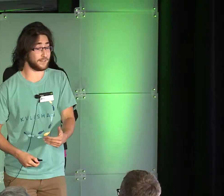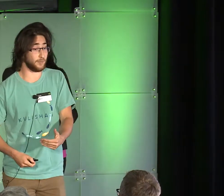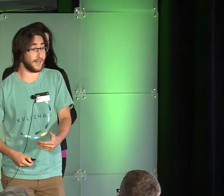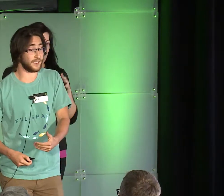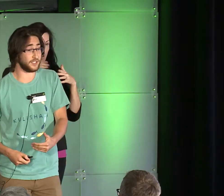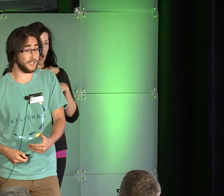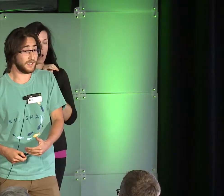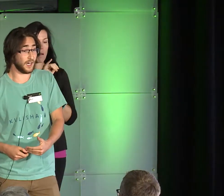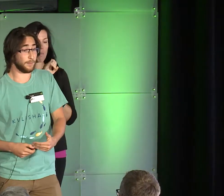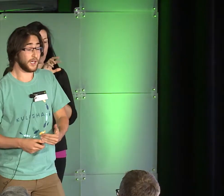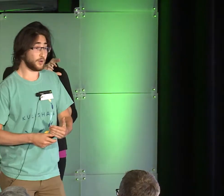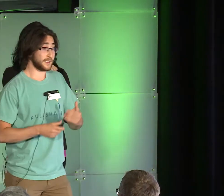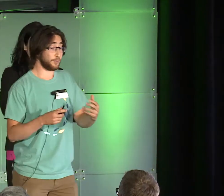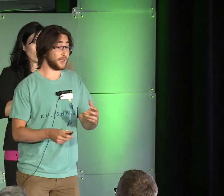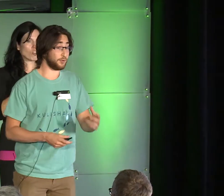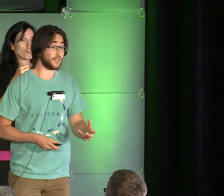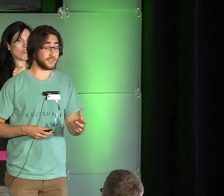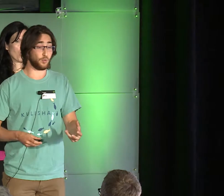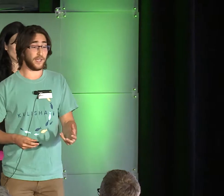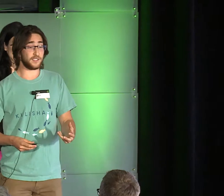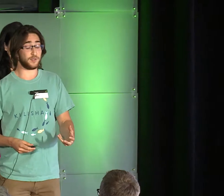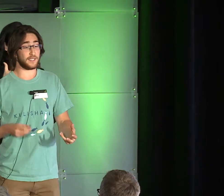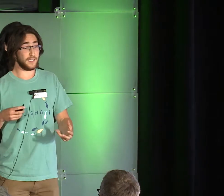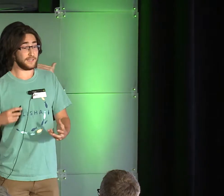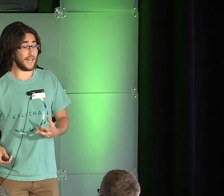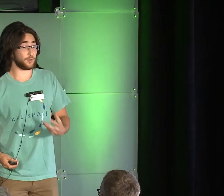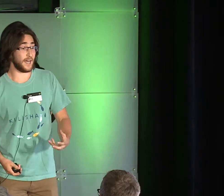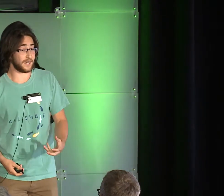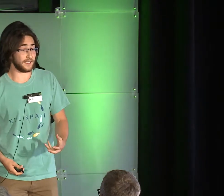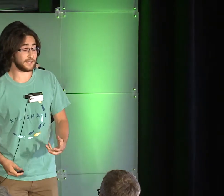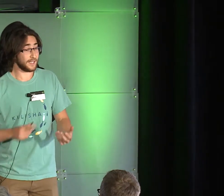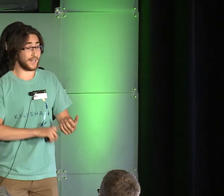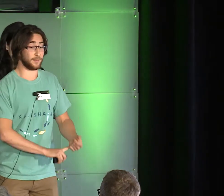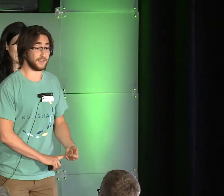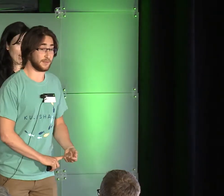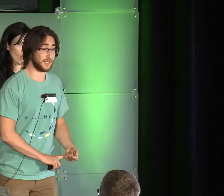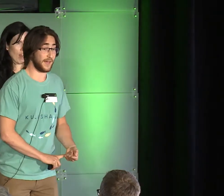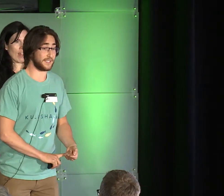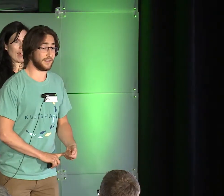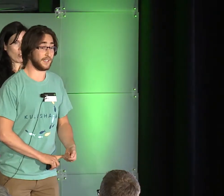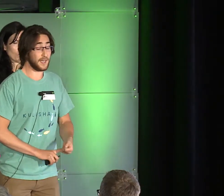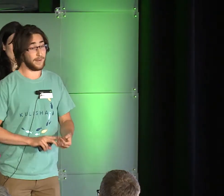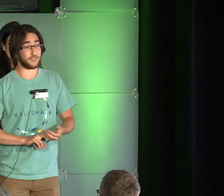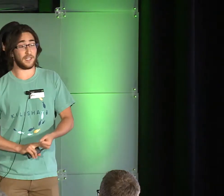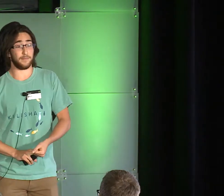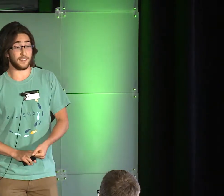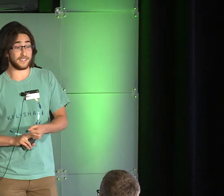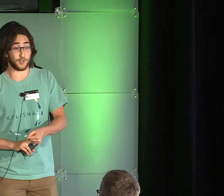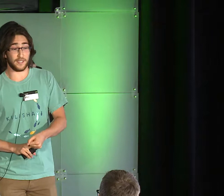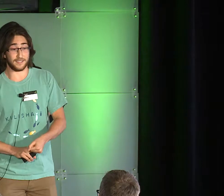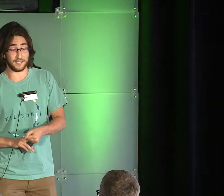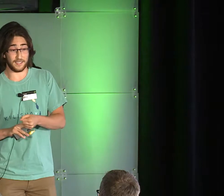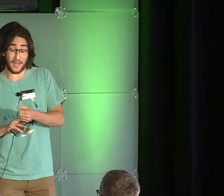on microbiology, trying to pre-process the waste using natural inoculants, lactobacillus-based bacteria that emit